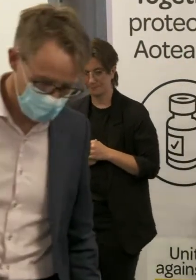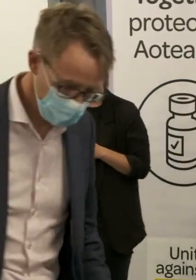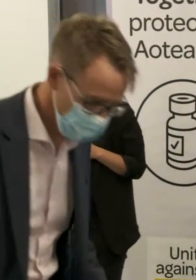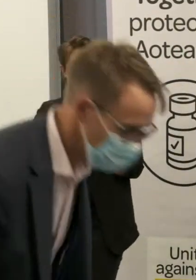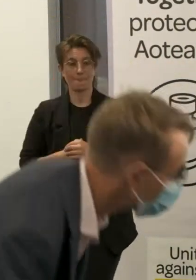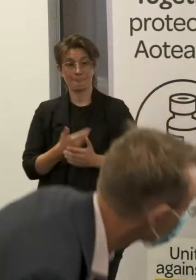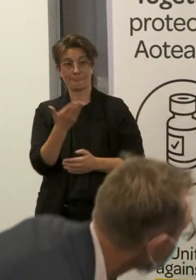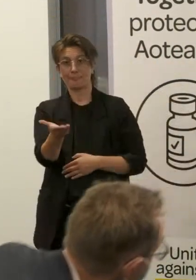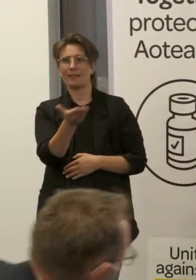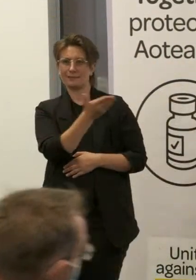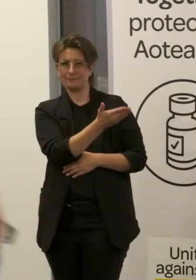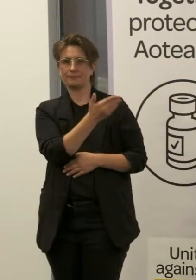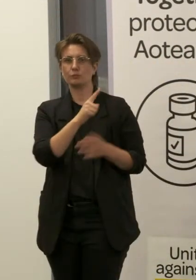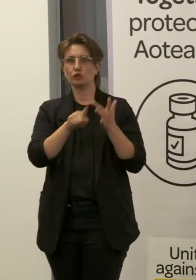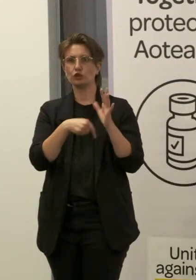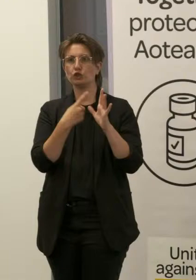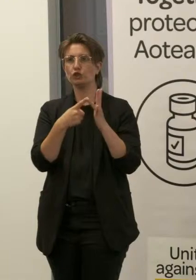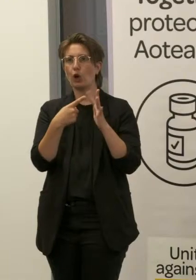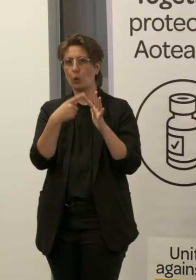Kia ora, and thank you for the question.